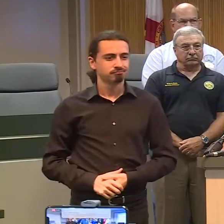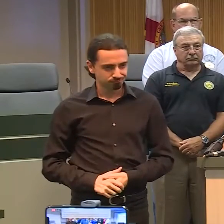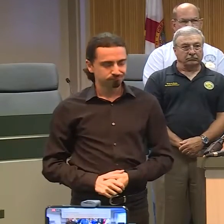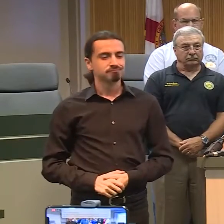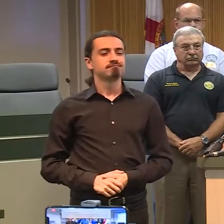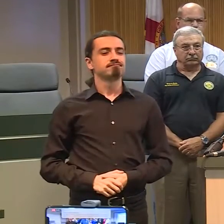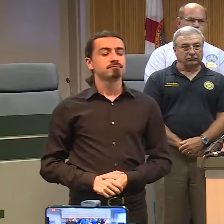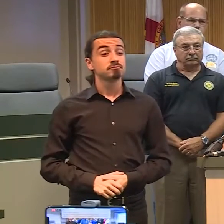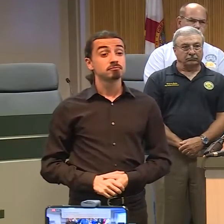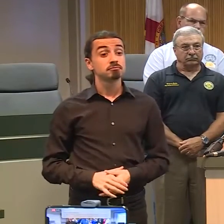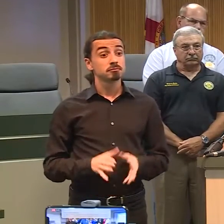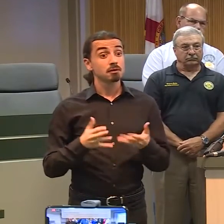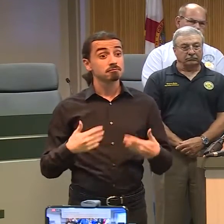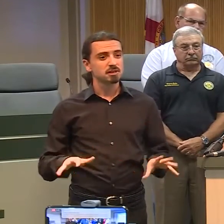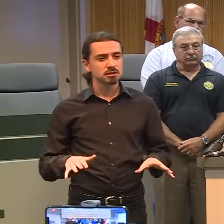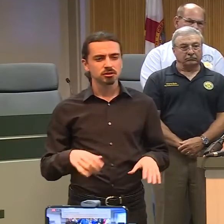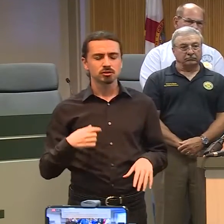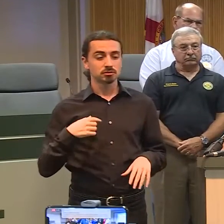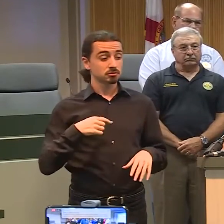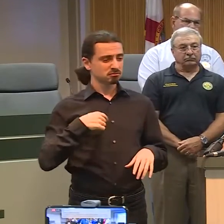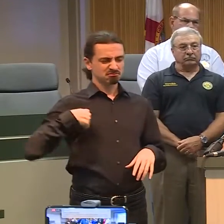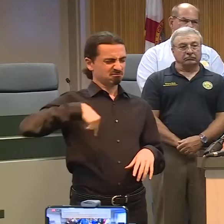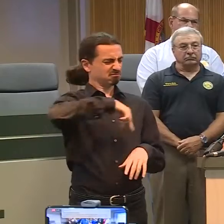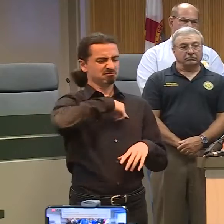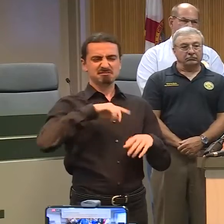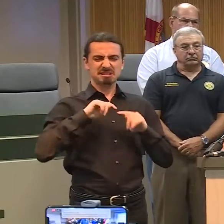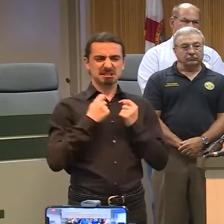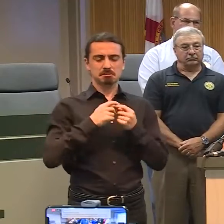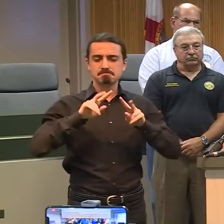soon as we can have accessibility to our streets in order